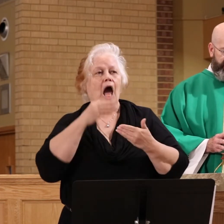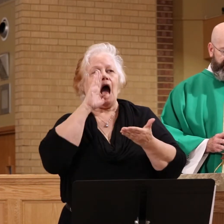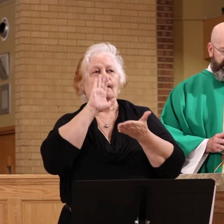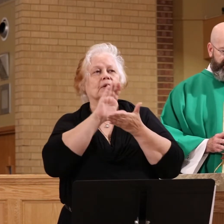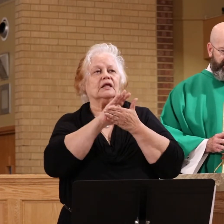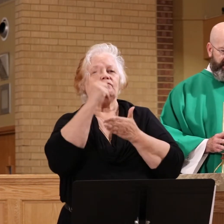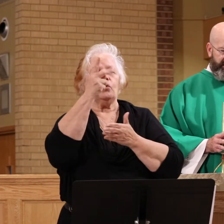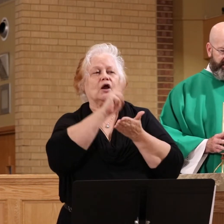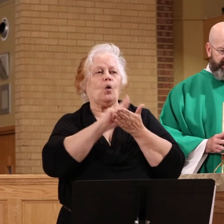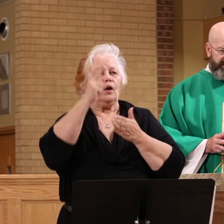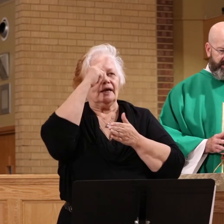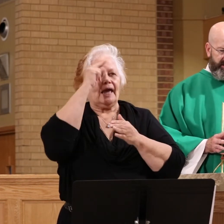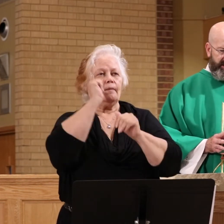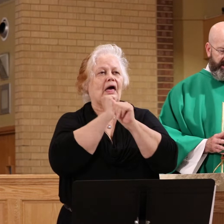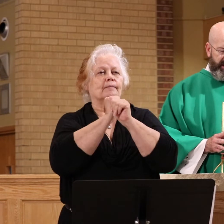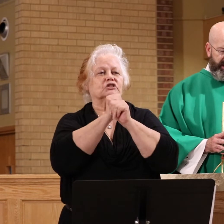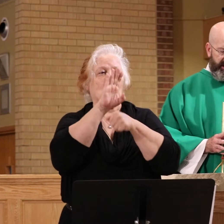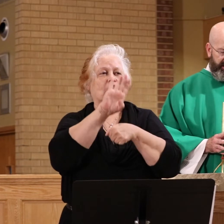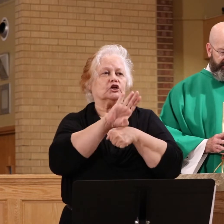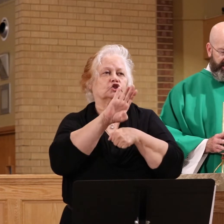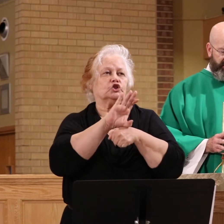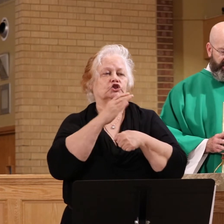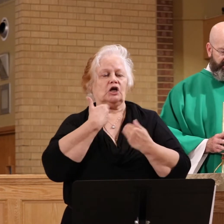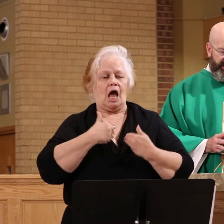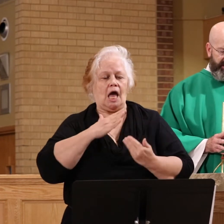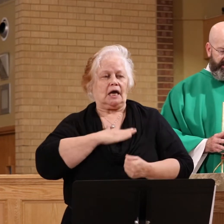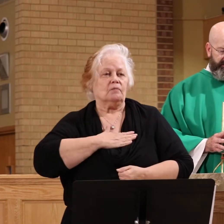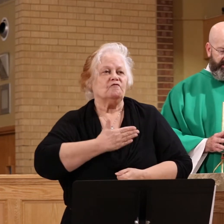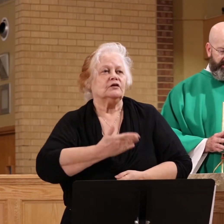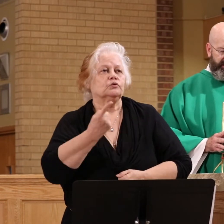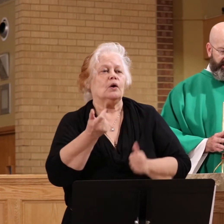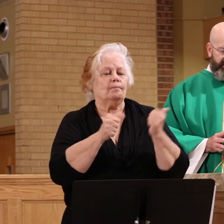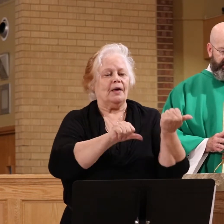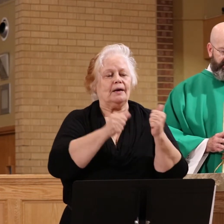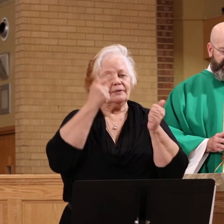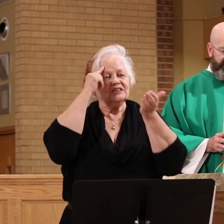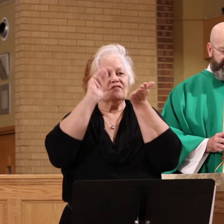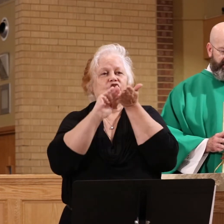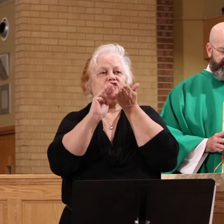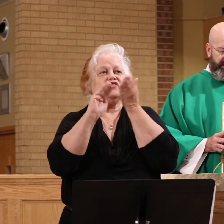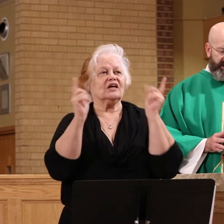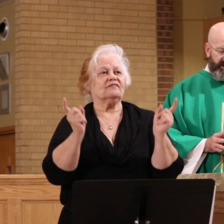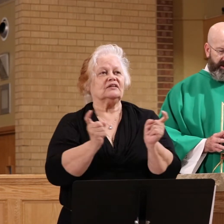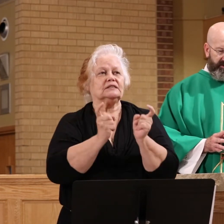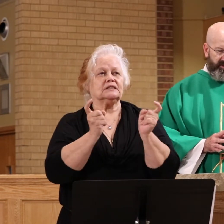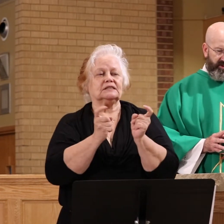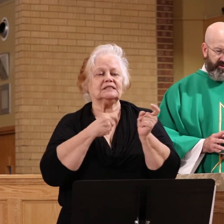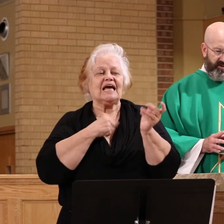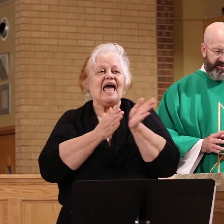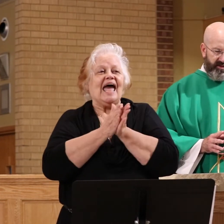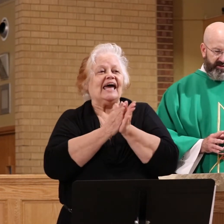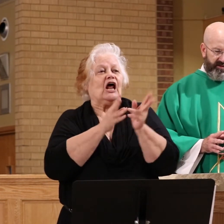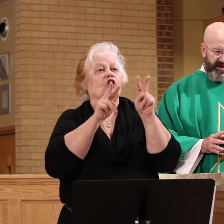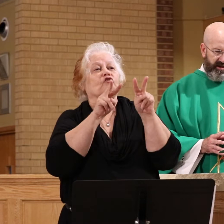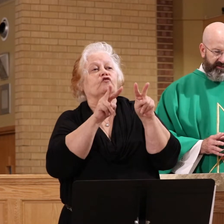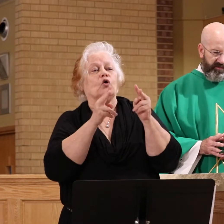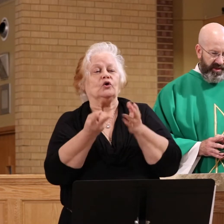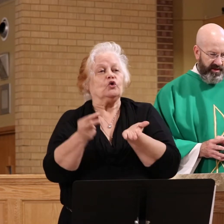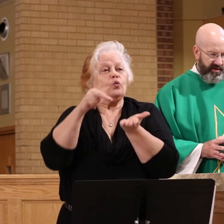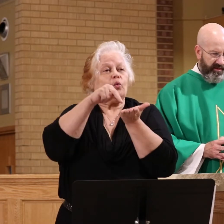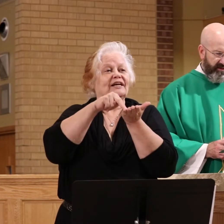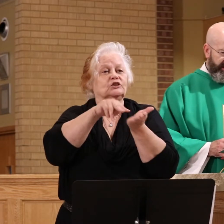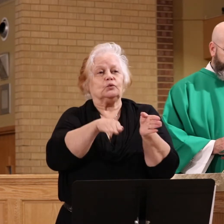holy, Catholic, and apostolic church. I confess one baptism for the forgiveness of sins, and I look forward to the resurrection of the